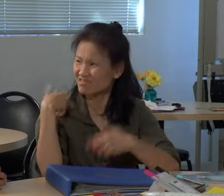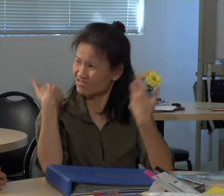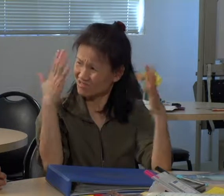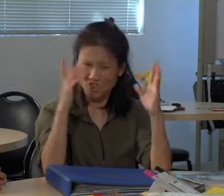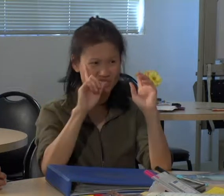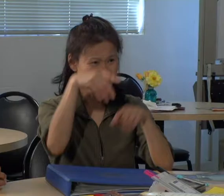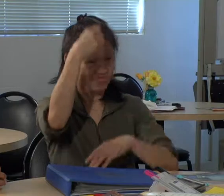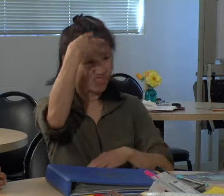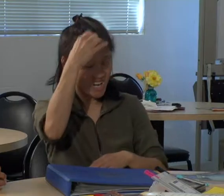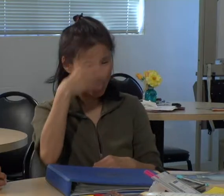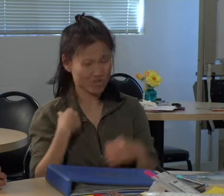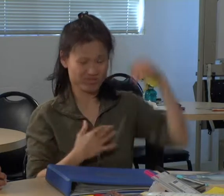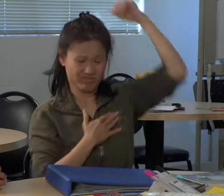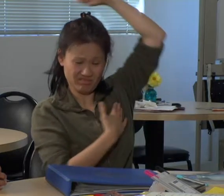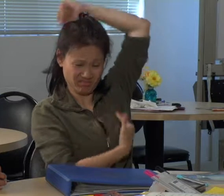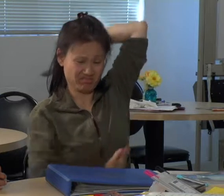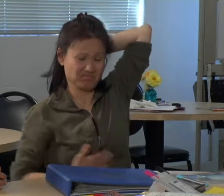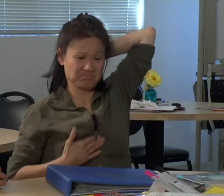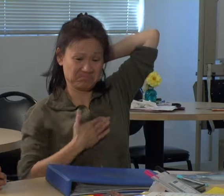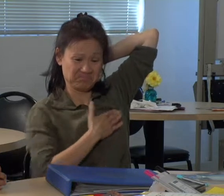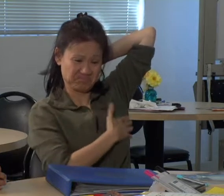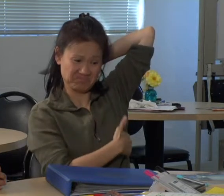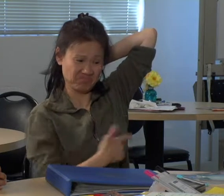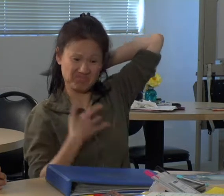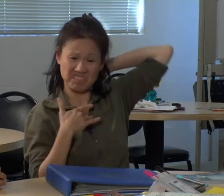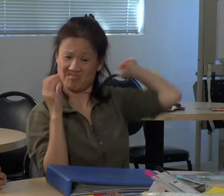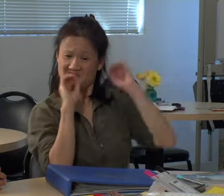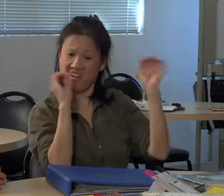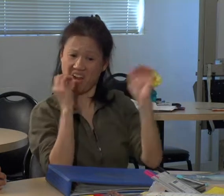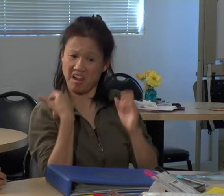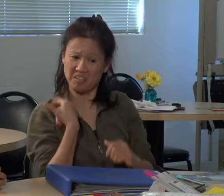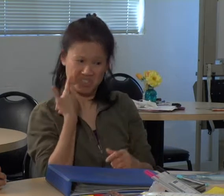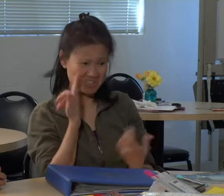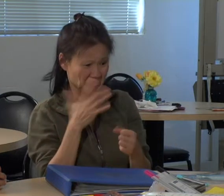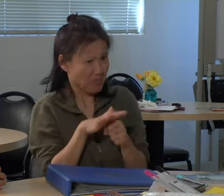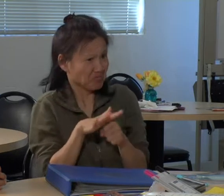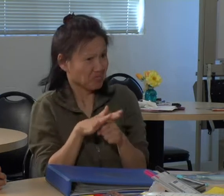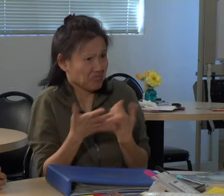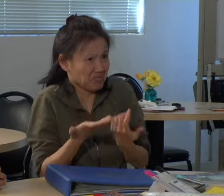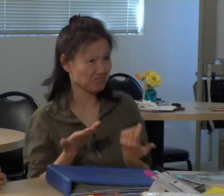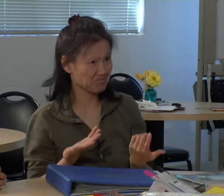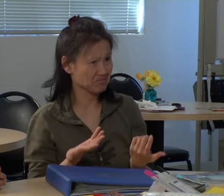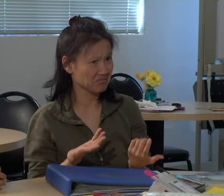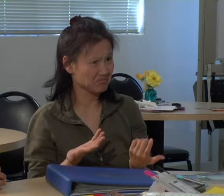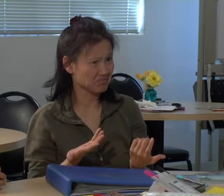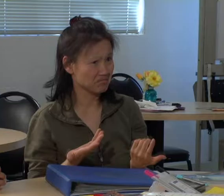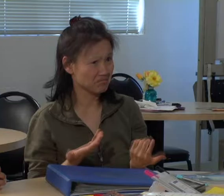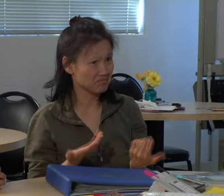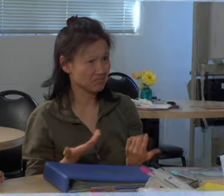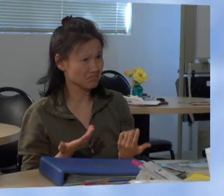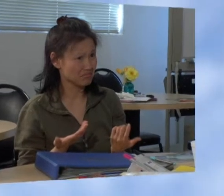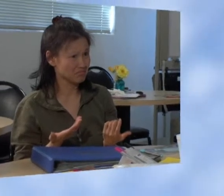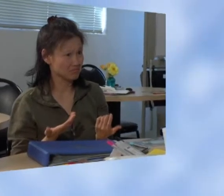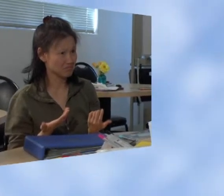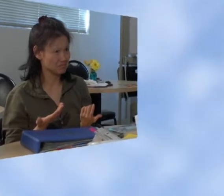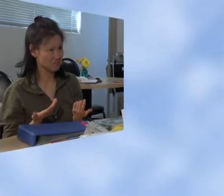I check myself in the shower now and then. No lumps. Isn't that good enough? The answer to